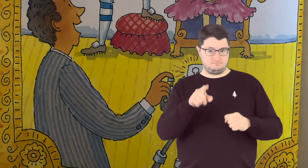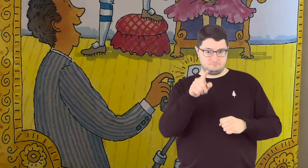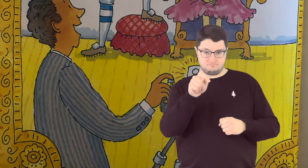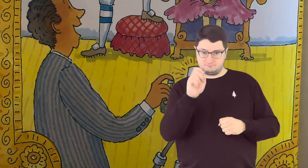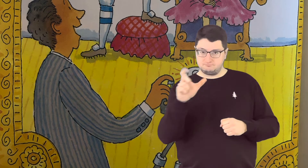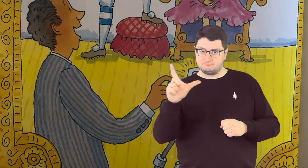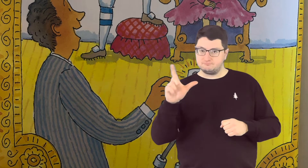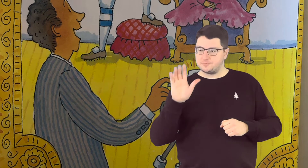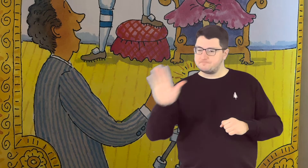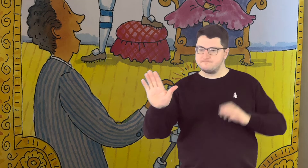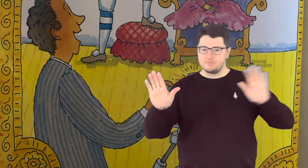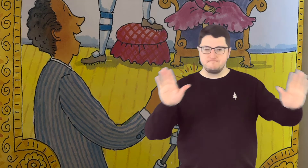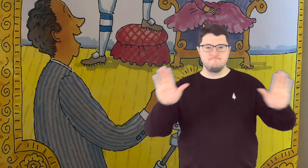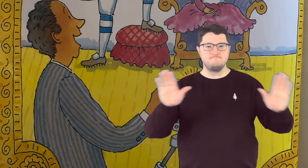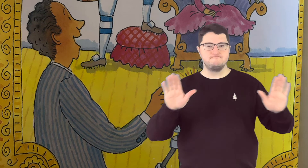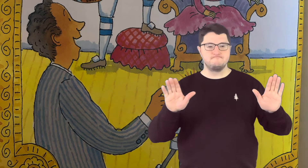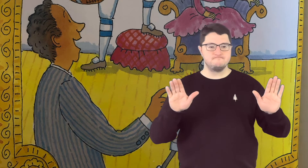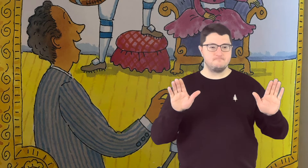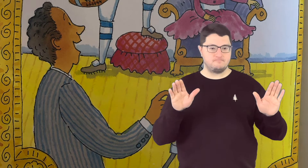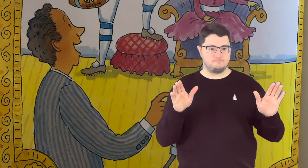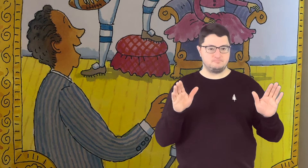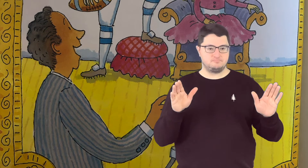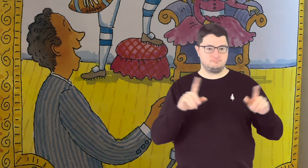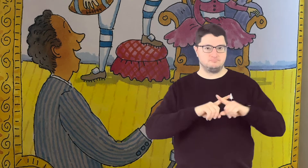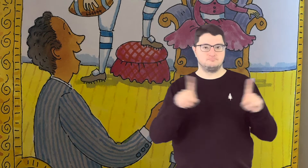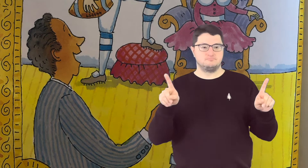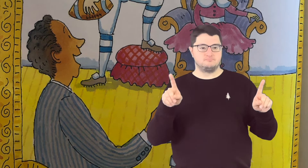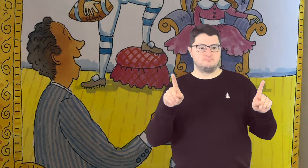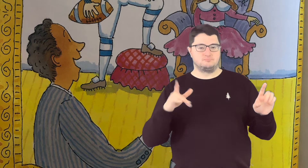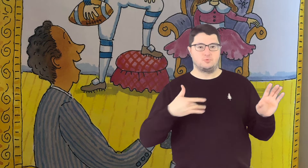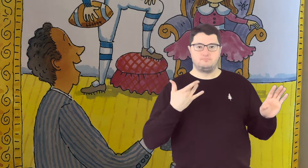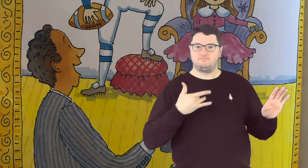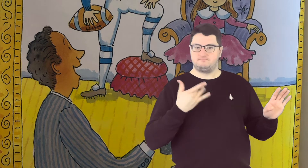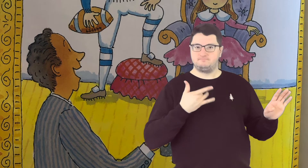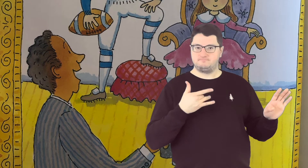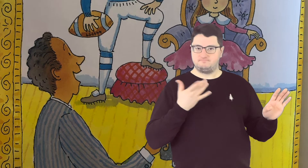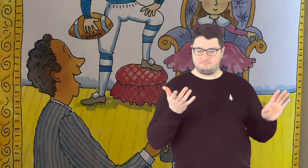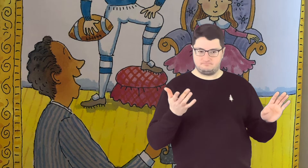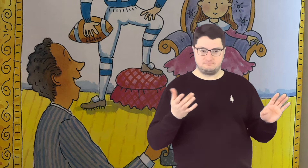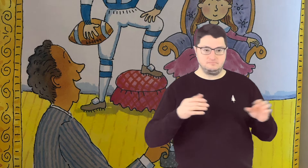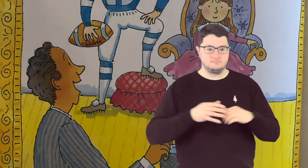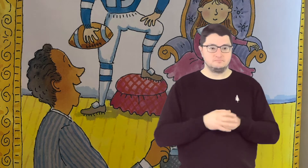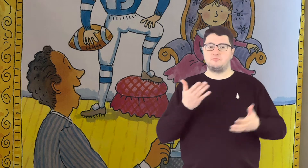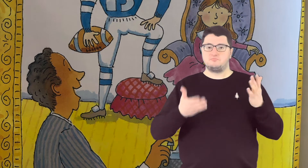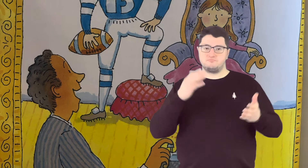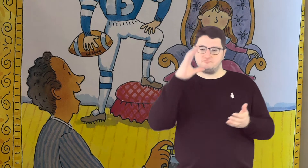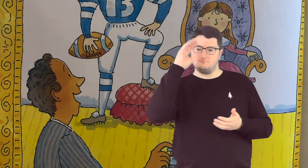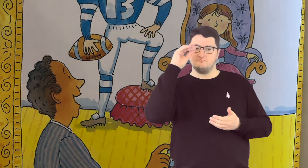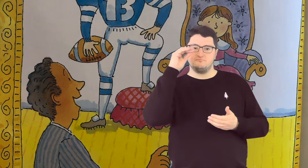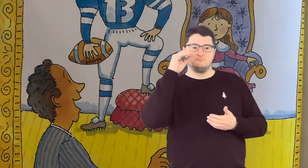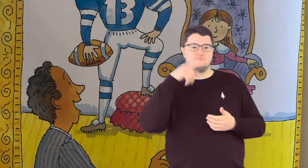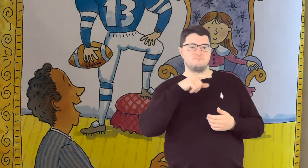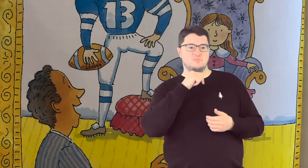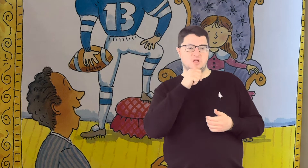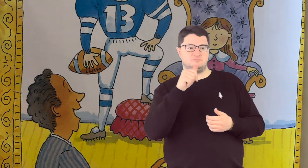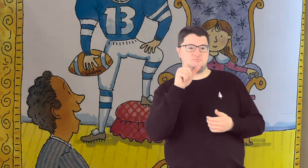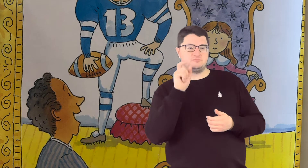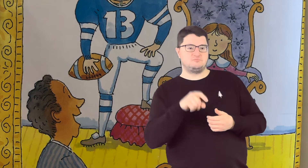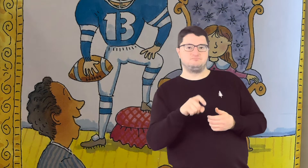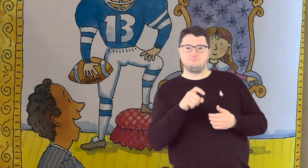Can you tell them apart by the feelings they show? Maybe boys are not supposed to get scared, for they might